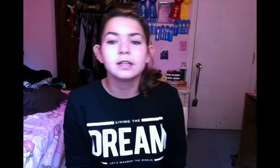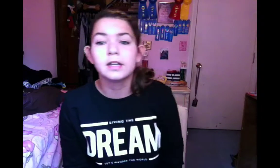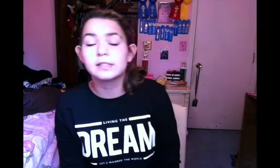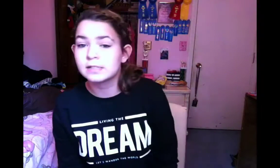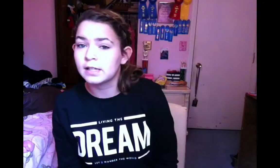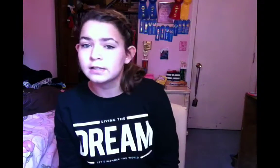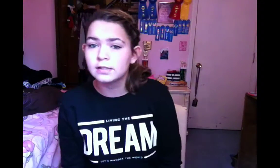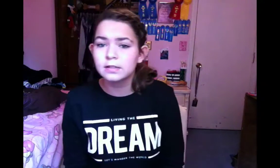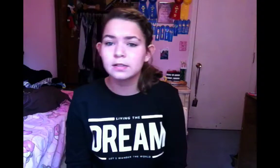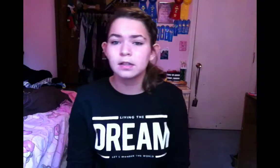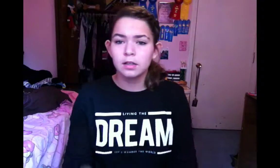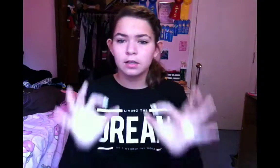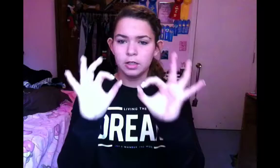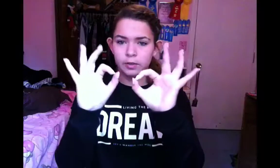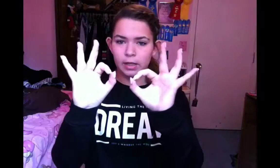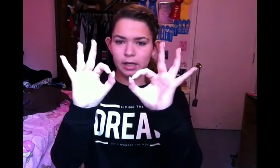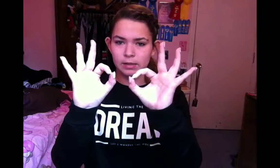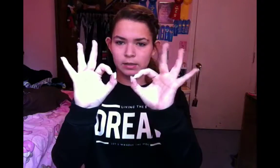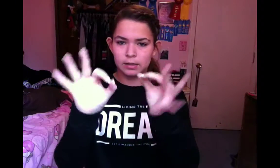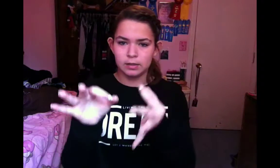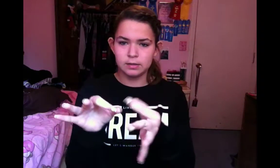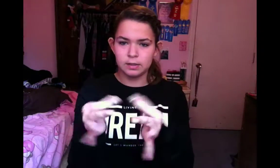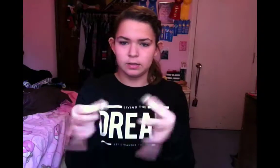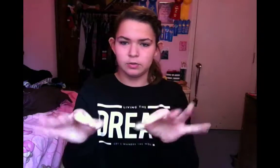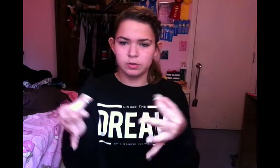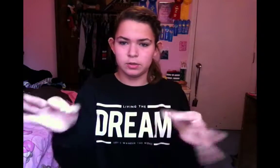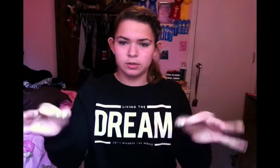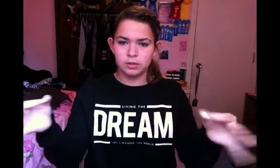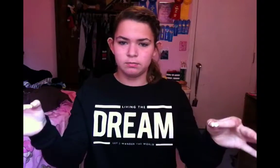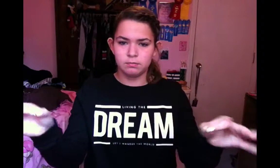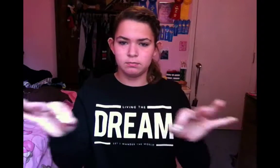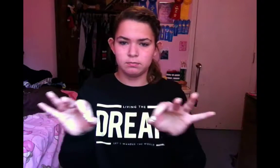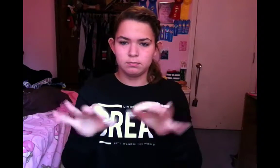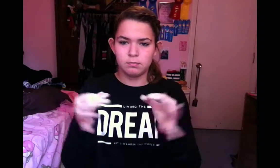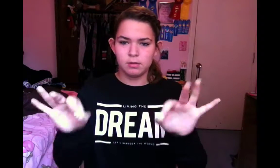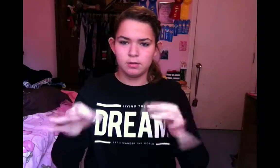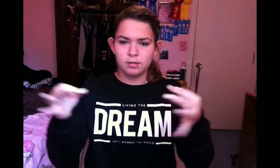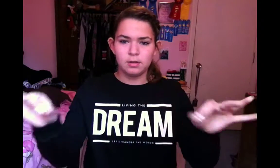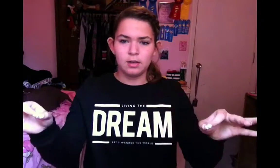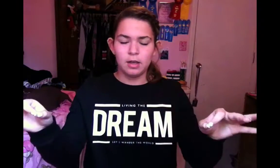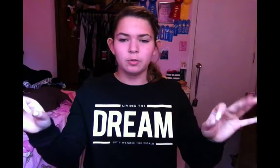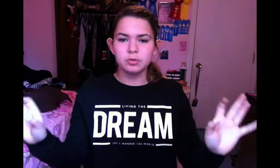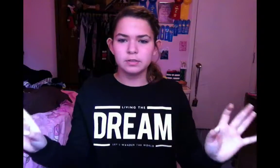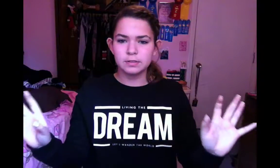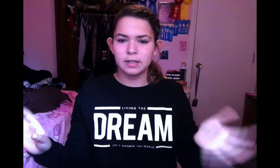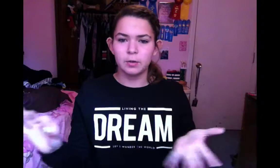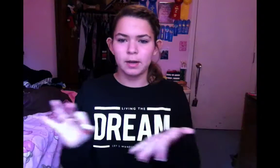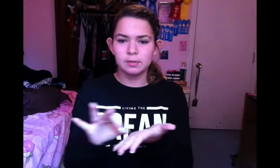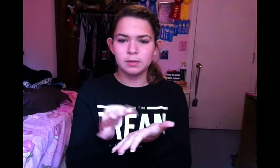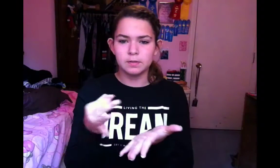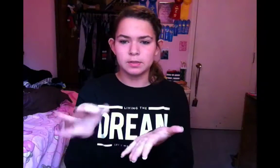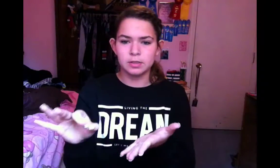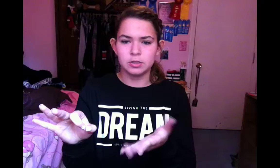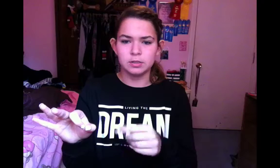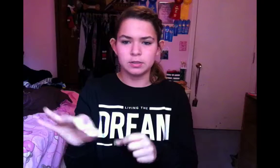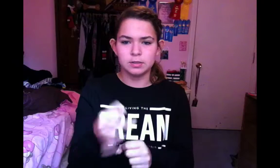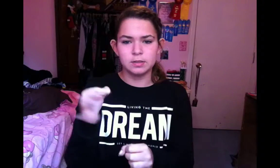Then sentence. You take hands like this. And you just like. Almost looks like. It reminds me of stitches. Because this